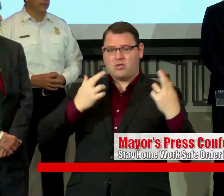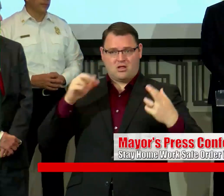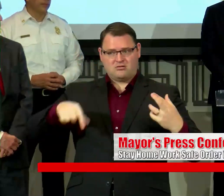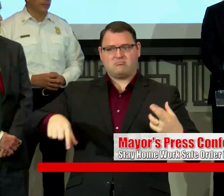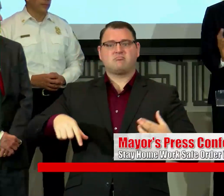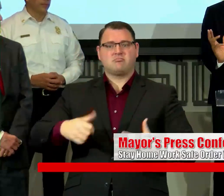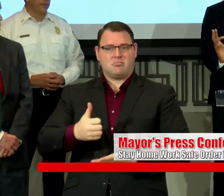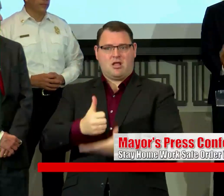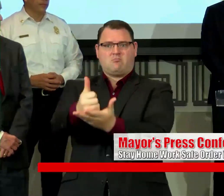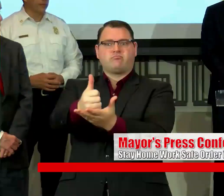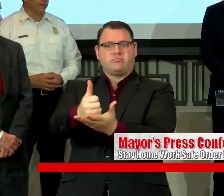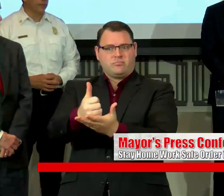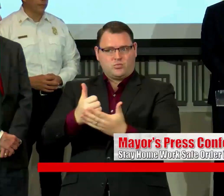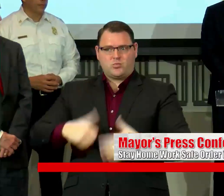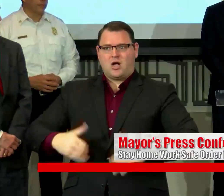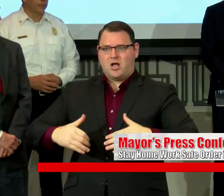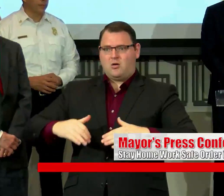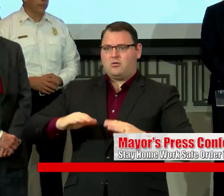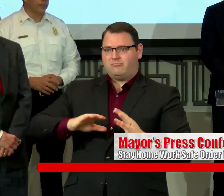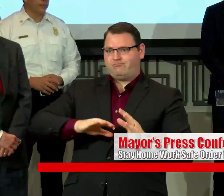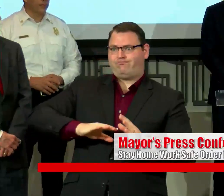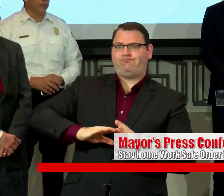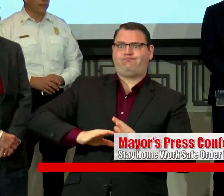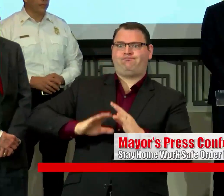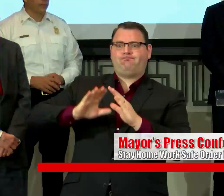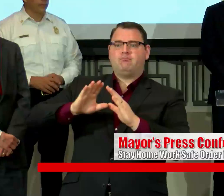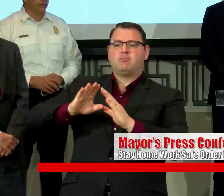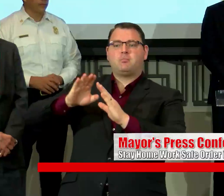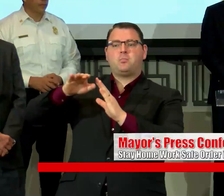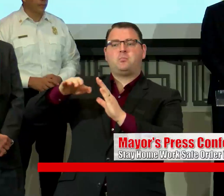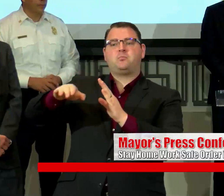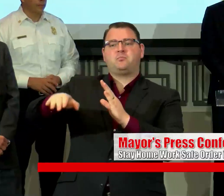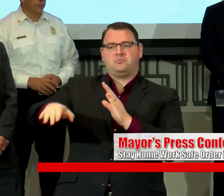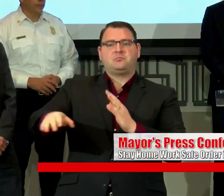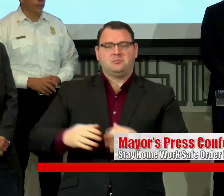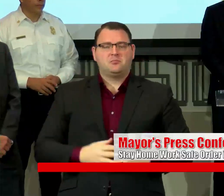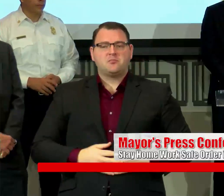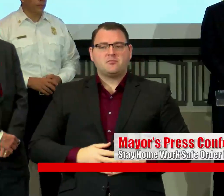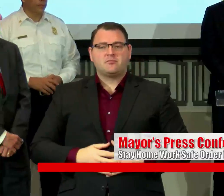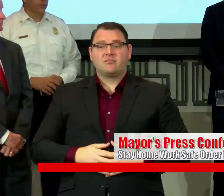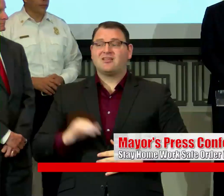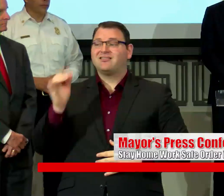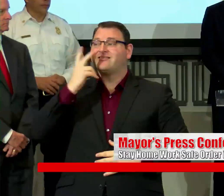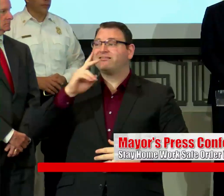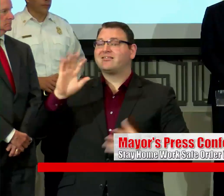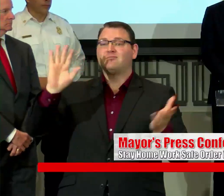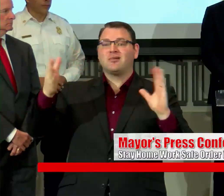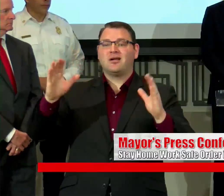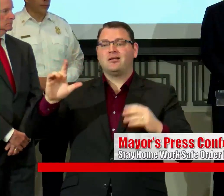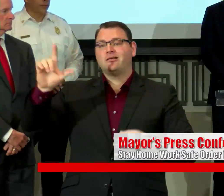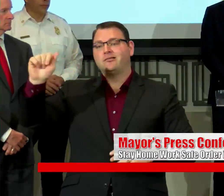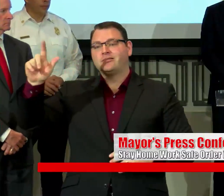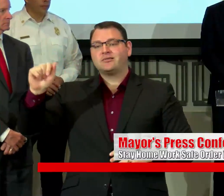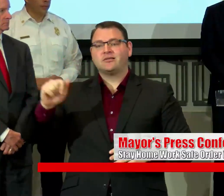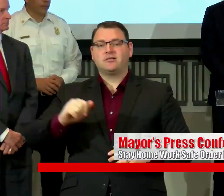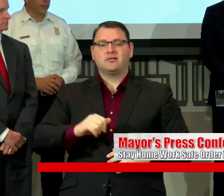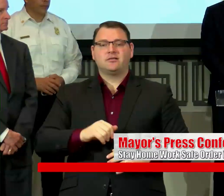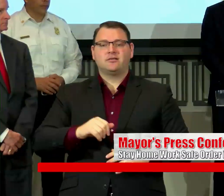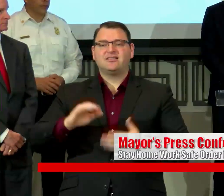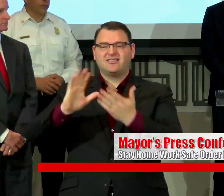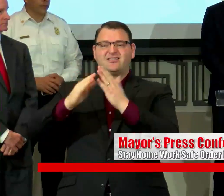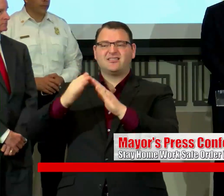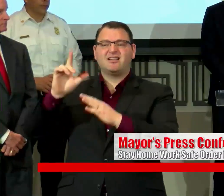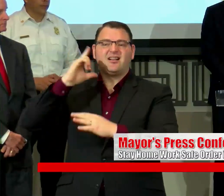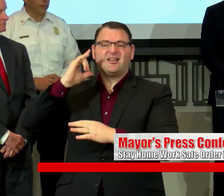it's in Louisiana, New Orleans, for example, New York City, California, LA, Washington, where you look at